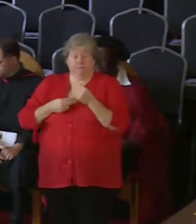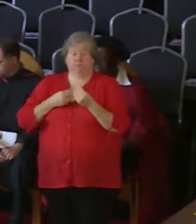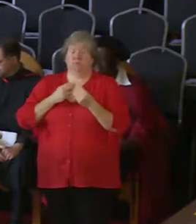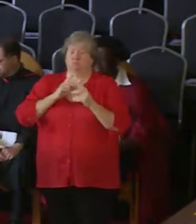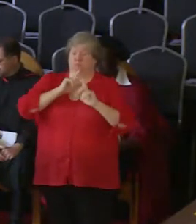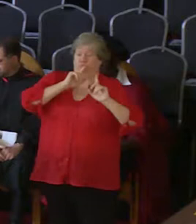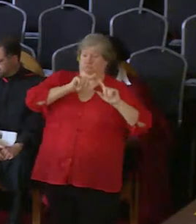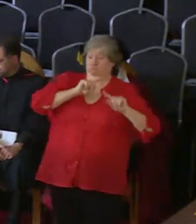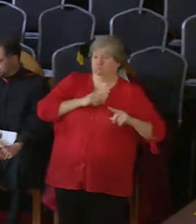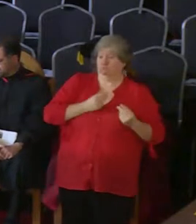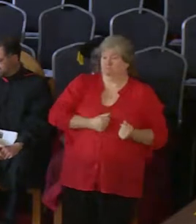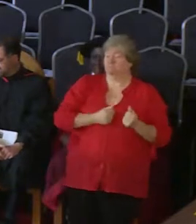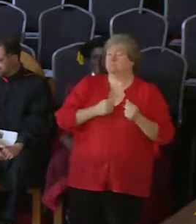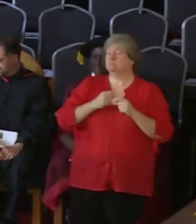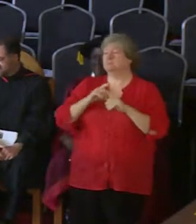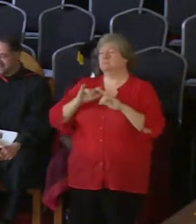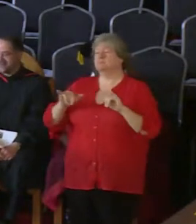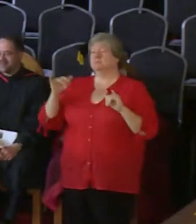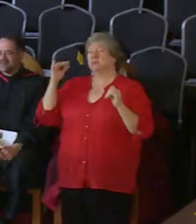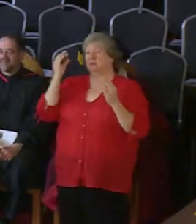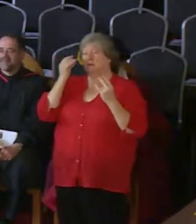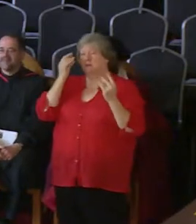well as reflective thinking.